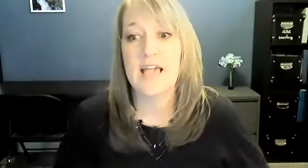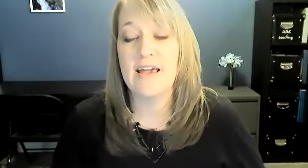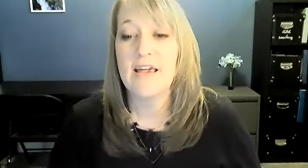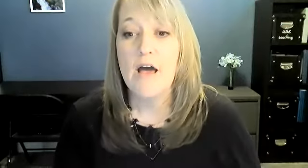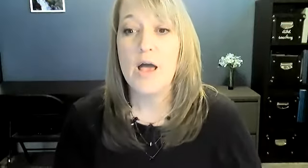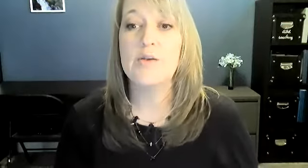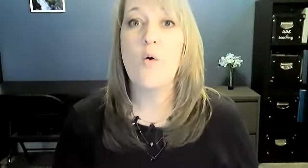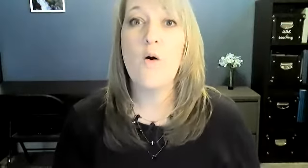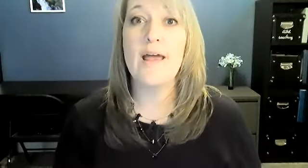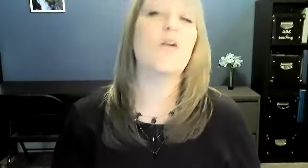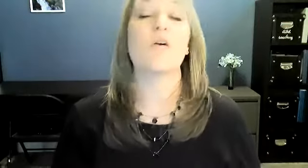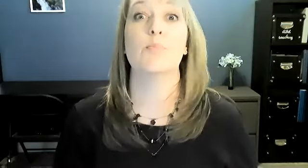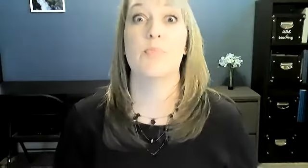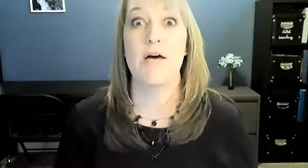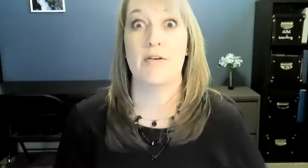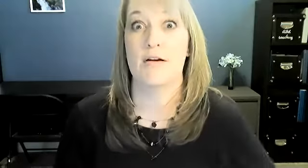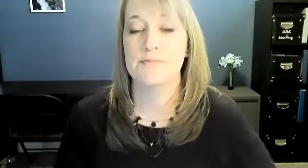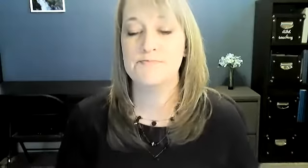Okay, annoy or bother.